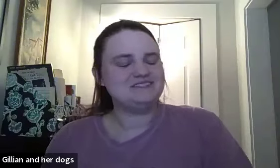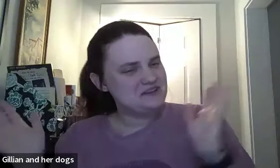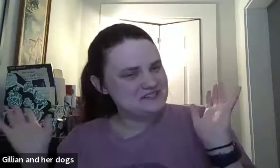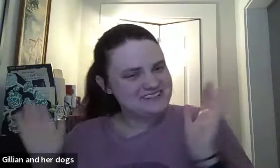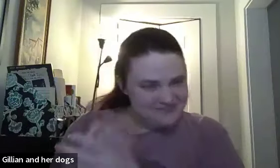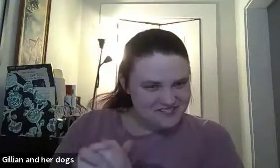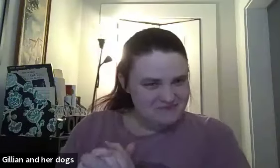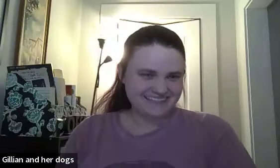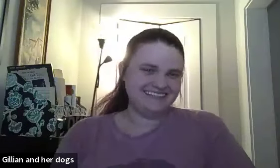So there's your little sign for shopping.